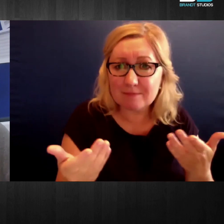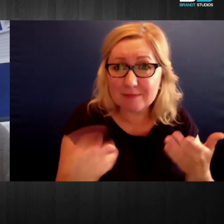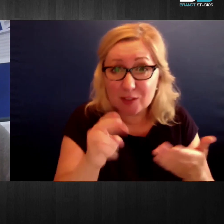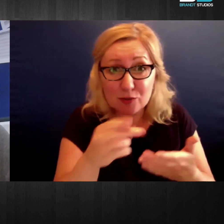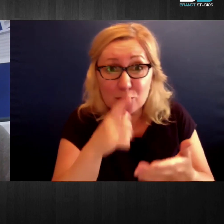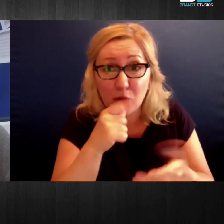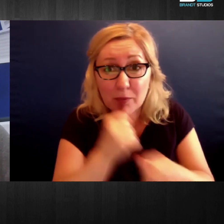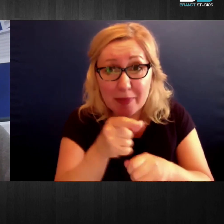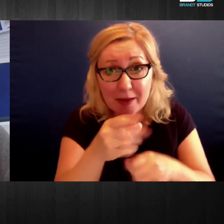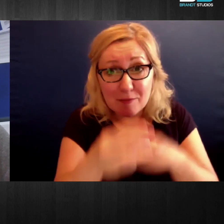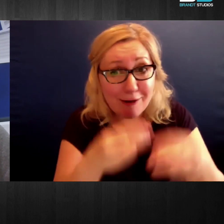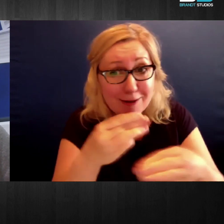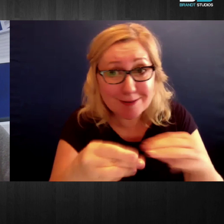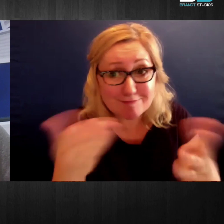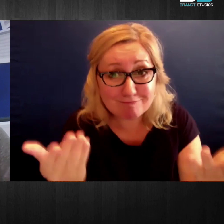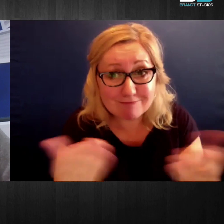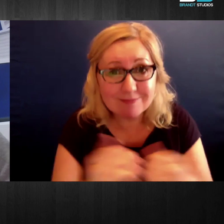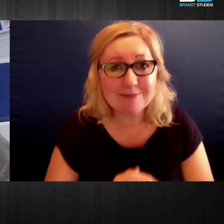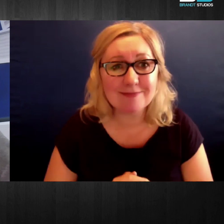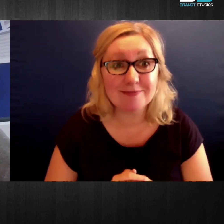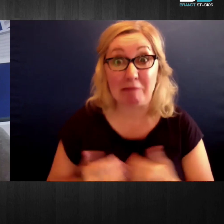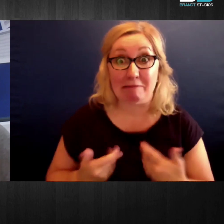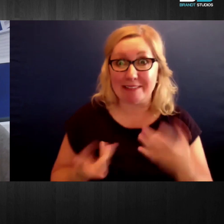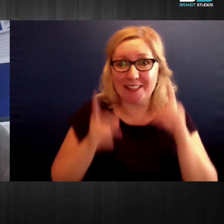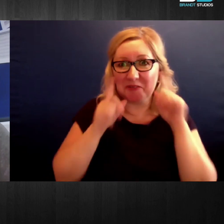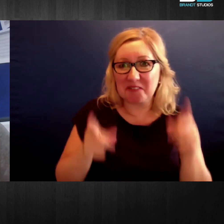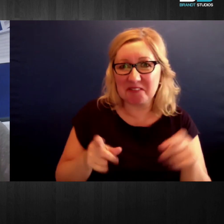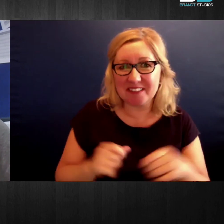I don't know. That's a good question.